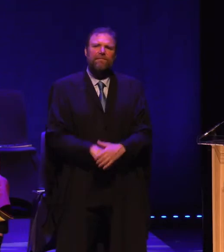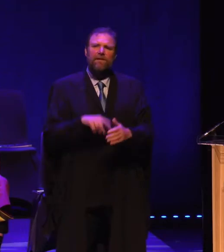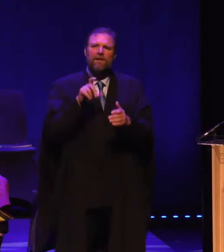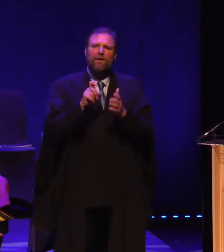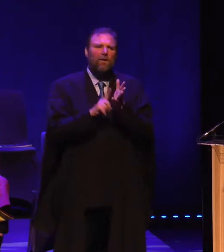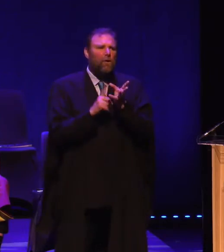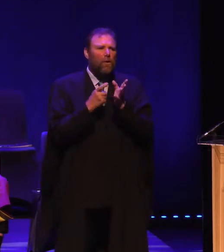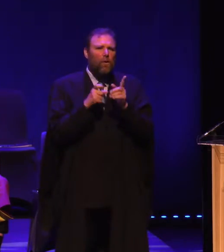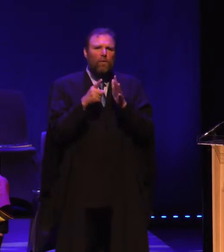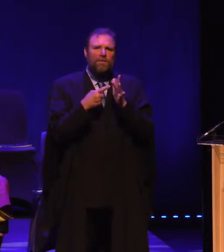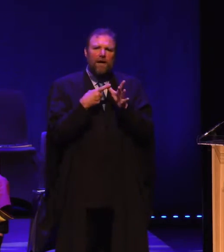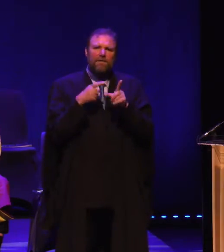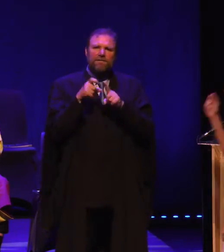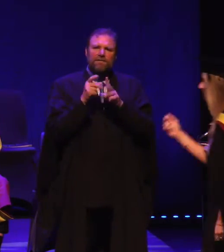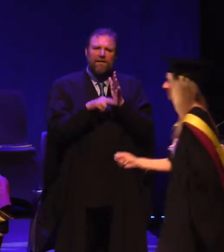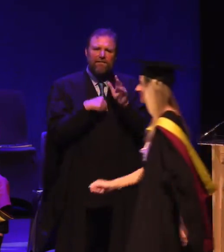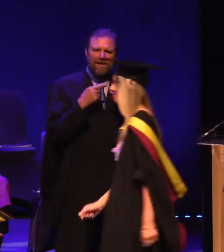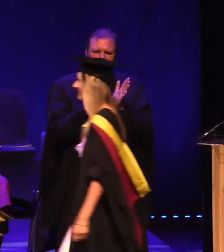Claudia Duckney.